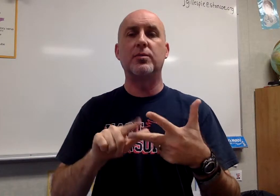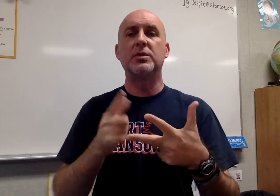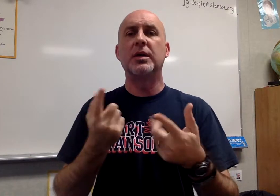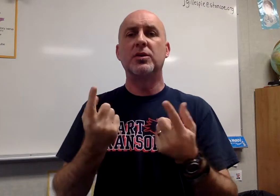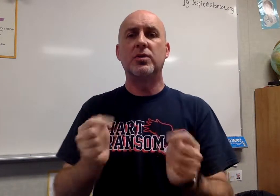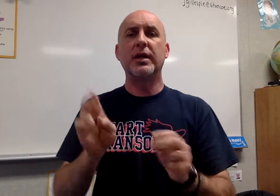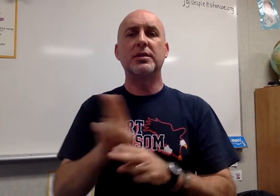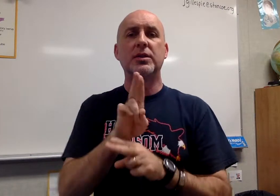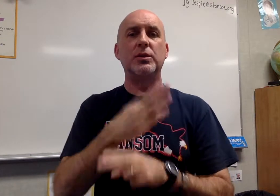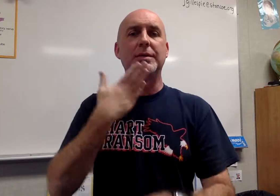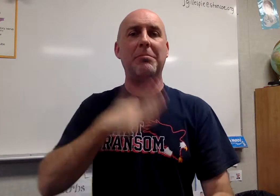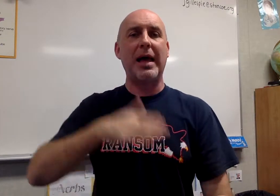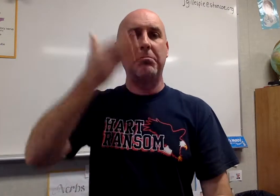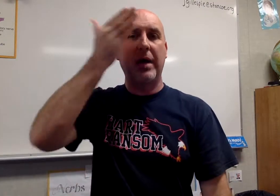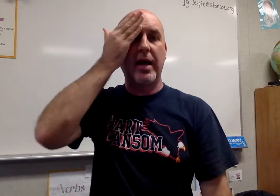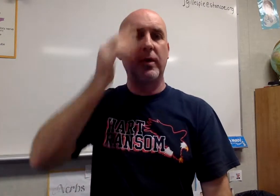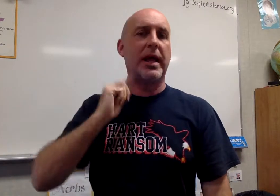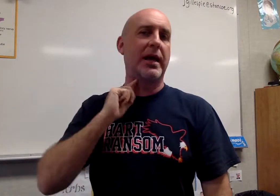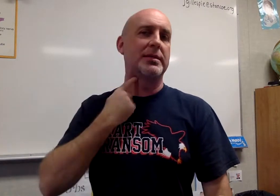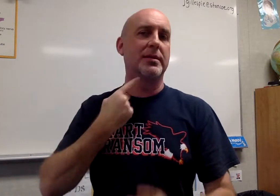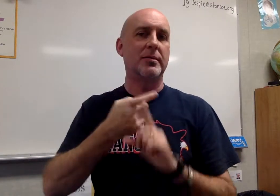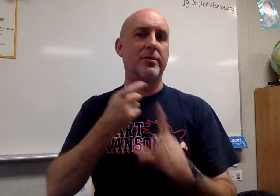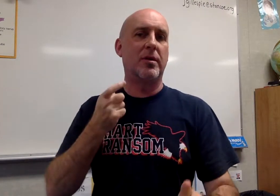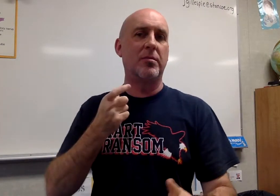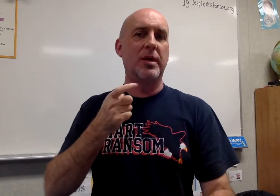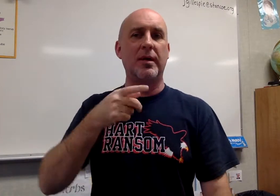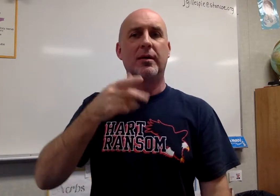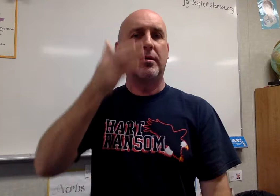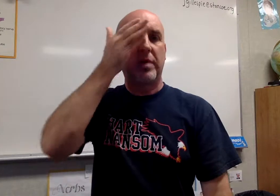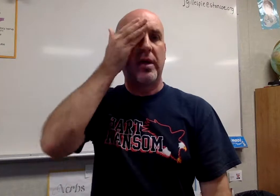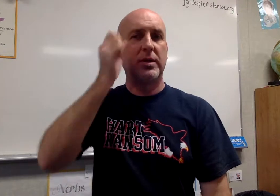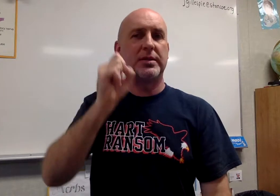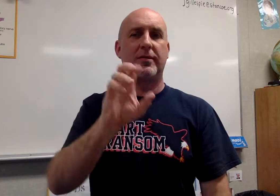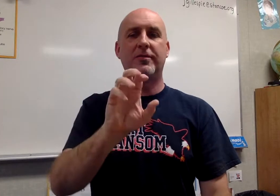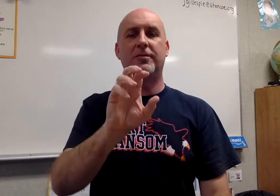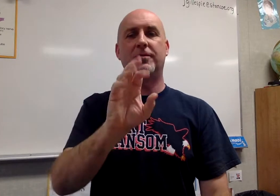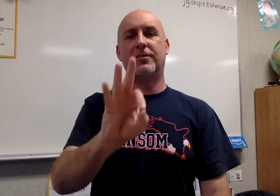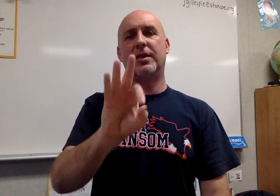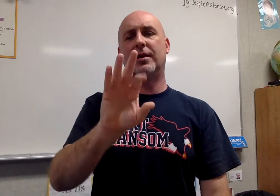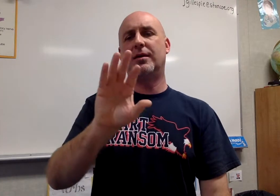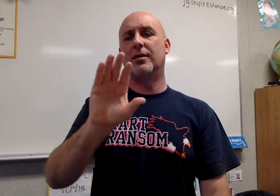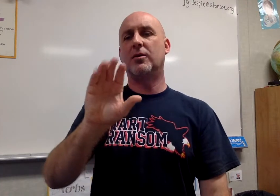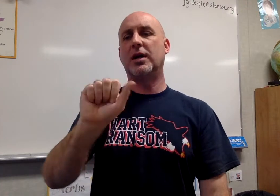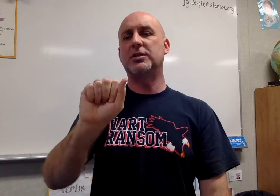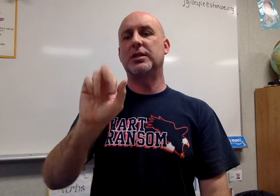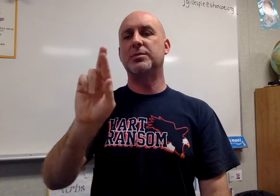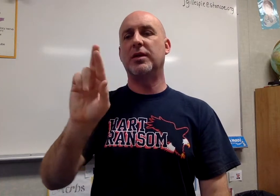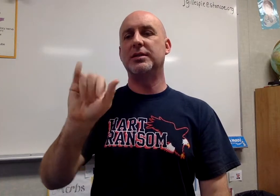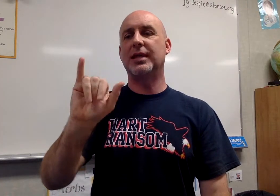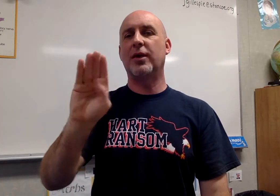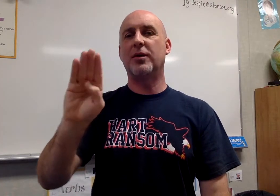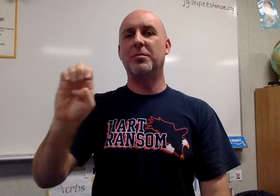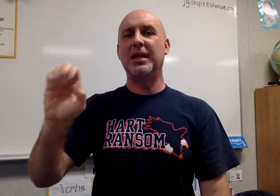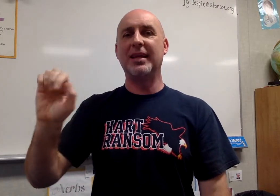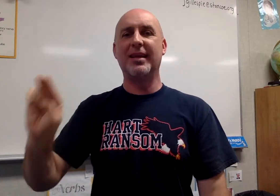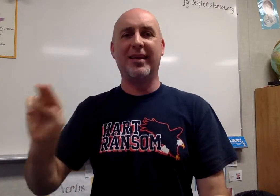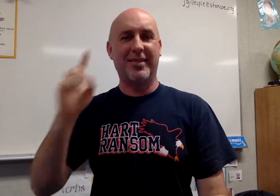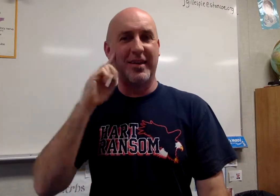was trying to use a bad pirate accent from Pirates of the, oh gosh, can I spell this? Caribbean. I think I